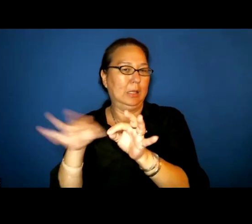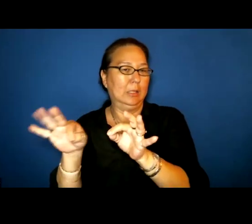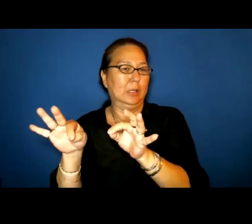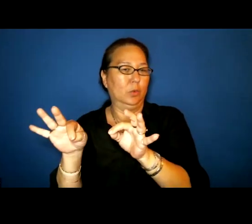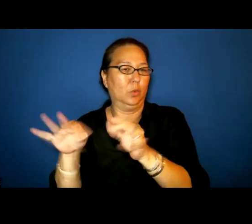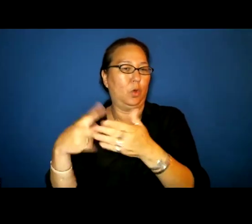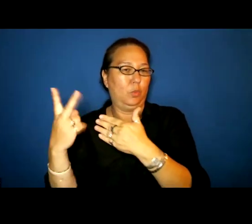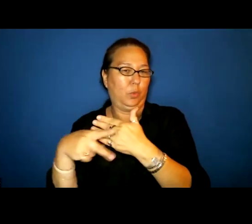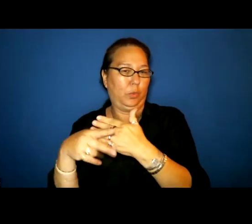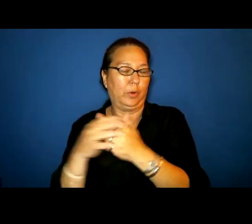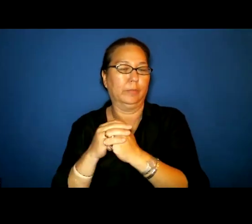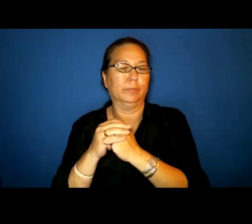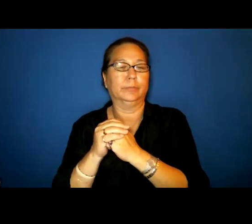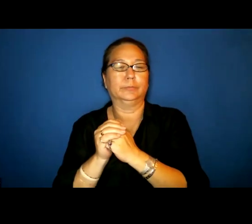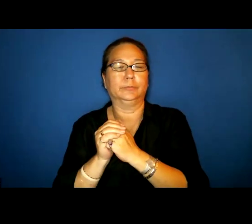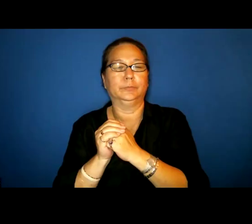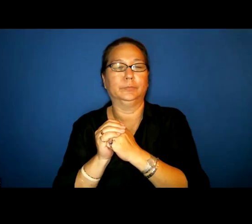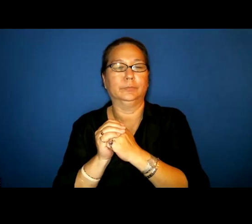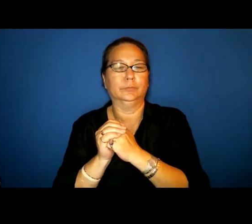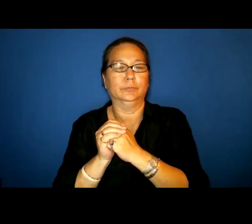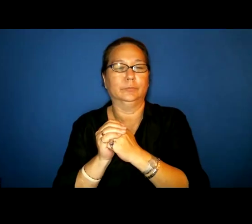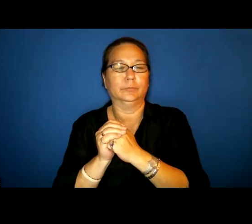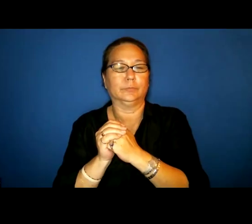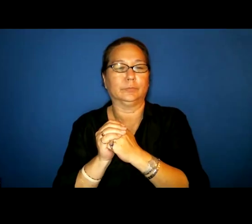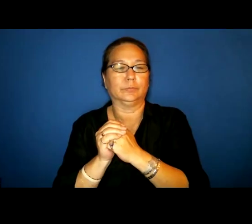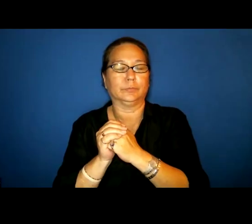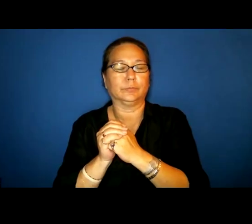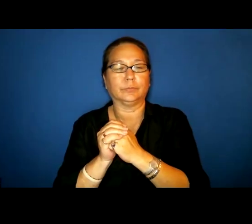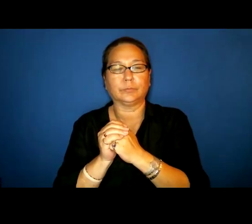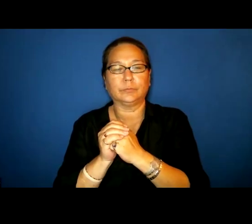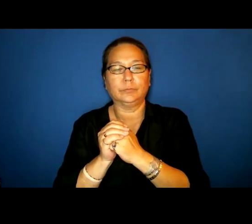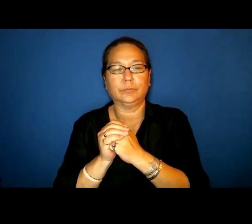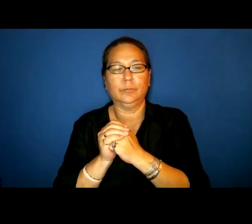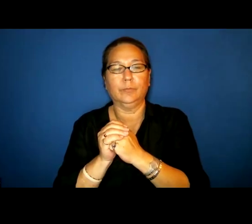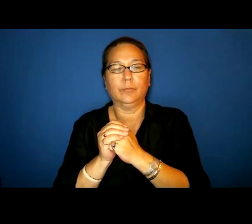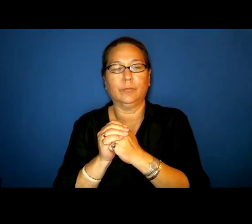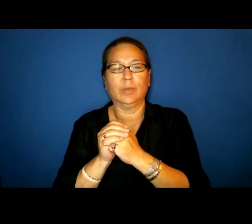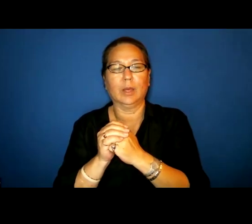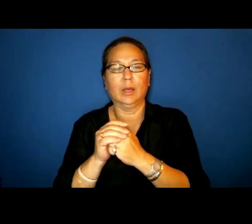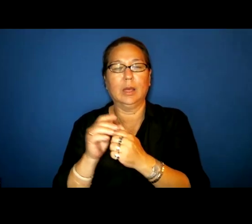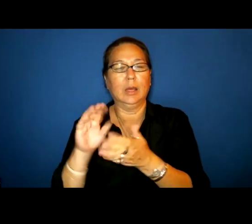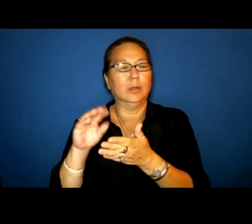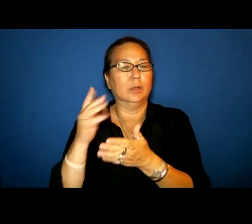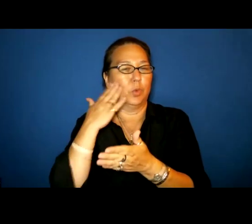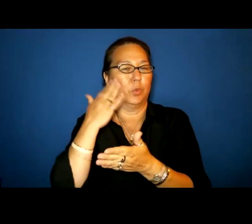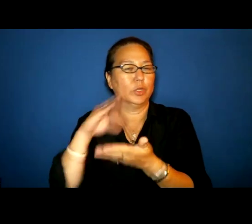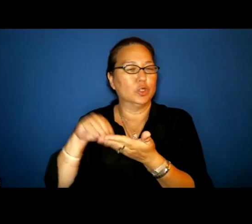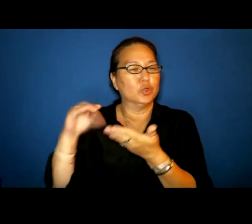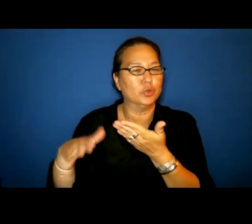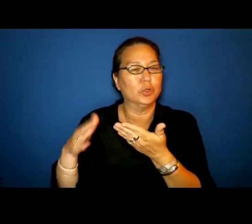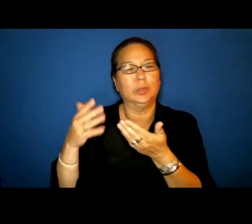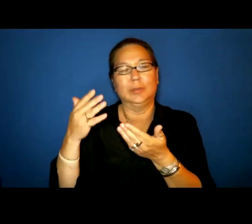you know, a different ability to speak other languages? Are we expecting that they are gonna